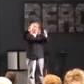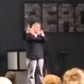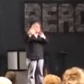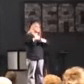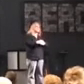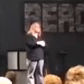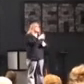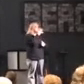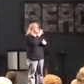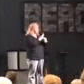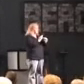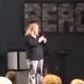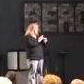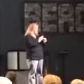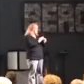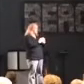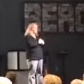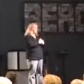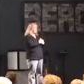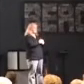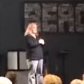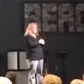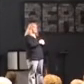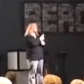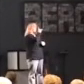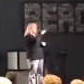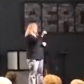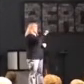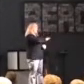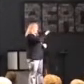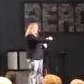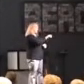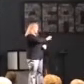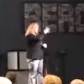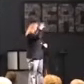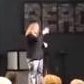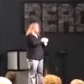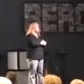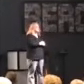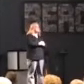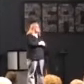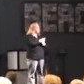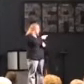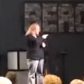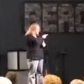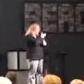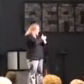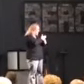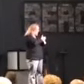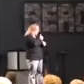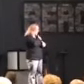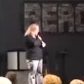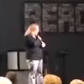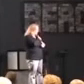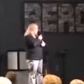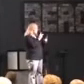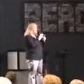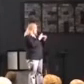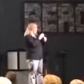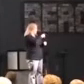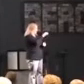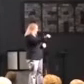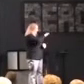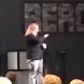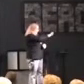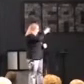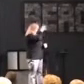And she said something about, "You're so much like your dad." And then she asked me, "Does it bother you to hear people say that